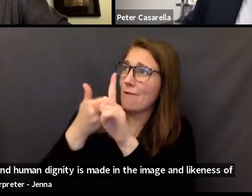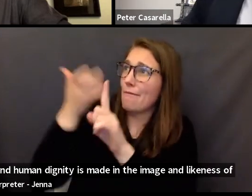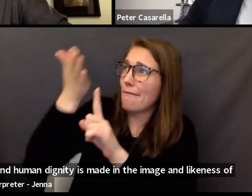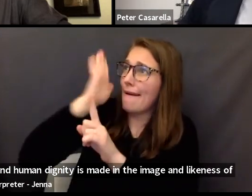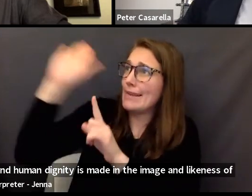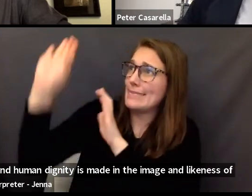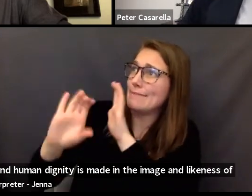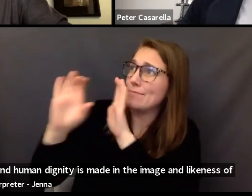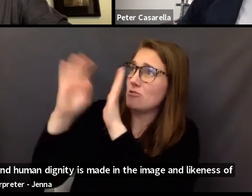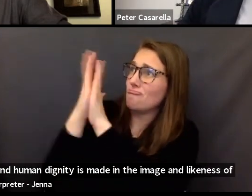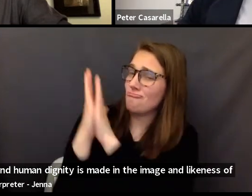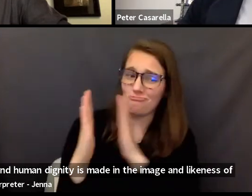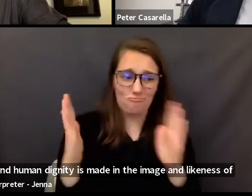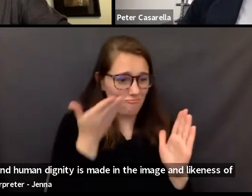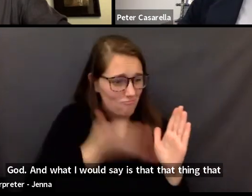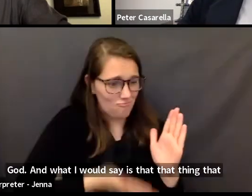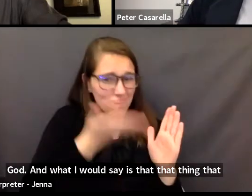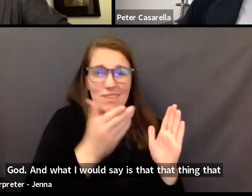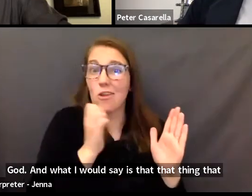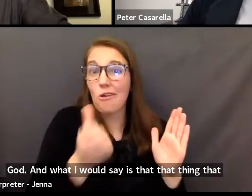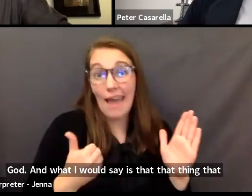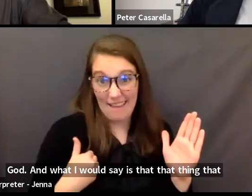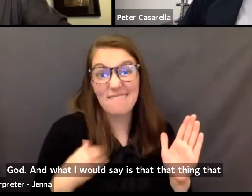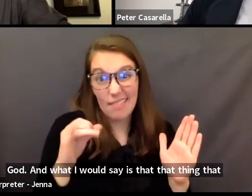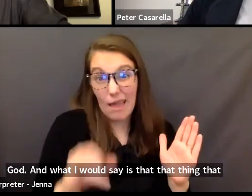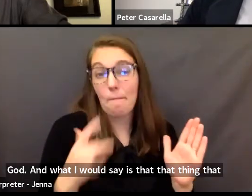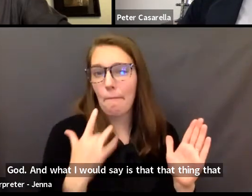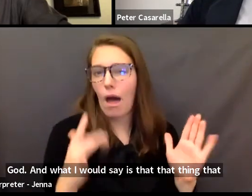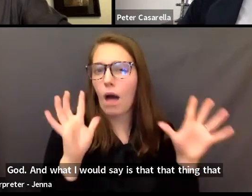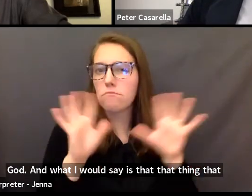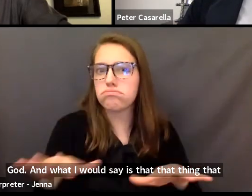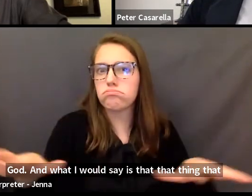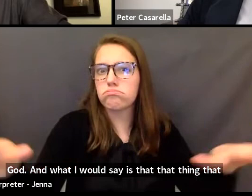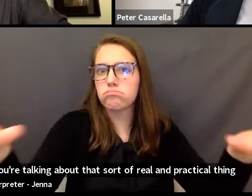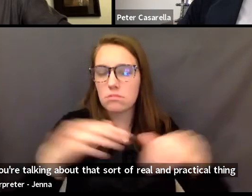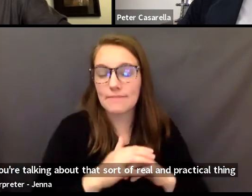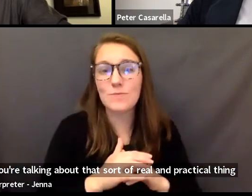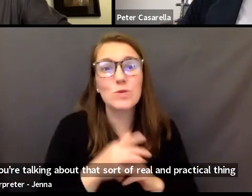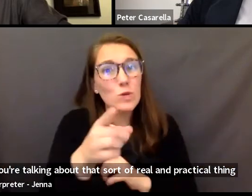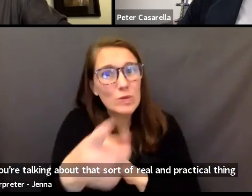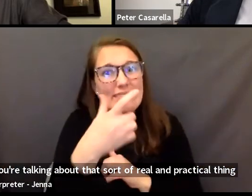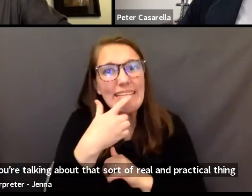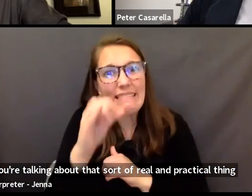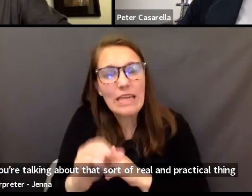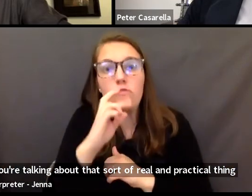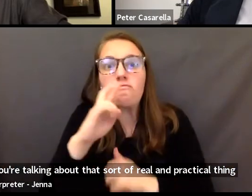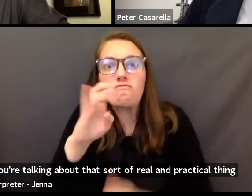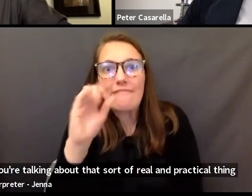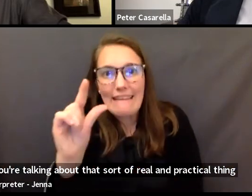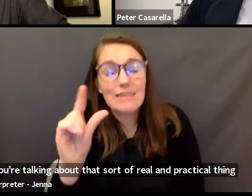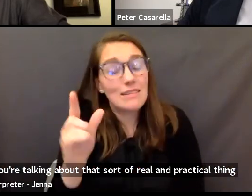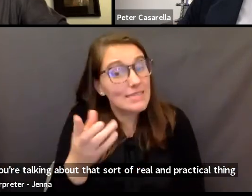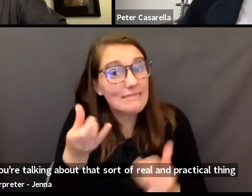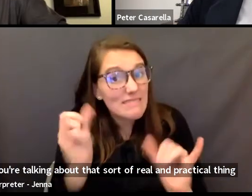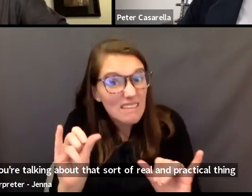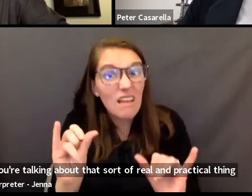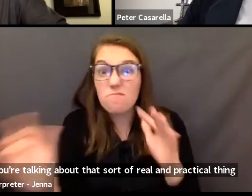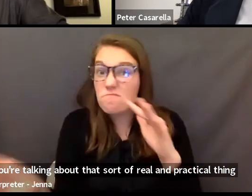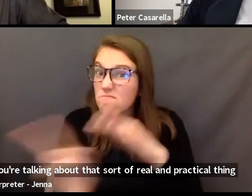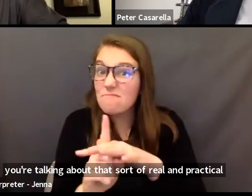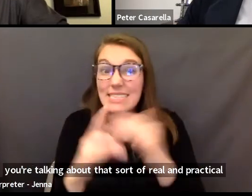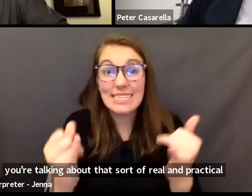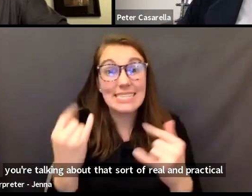would say is that that thing that you're talking about, that sort of real and practical thing, it actually still exists today.